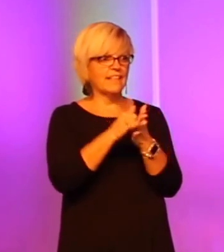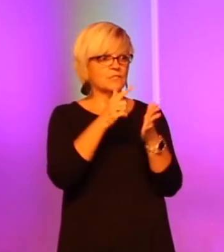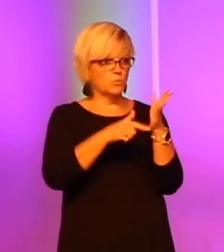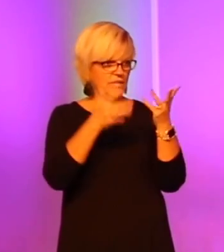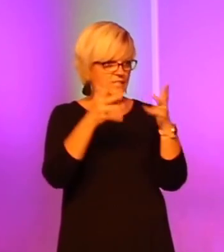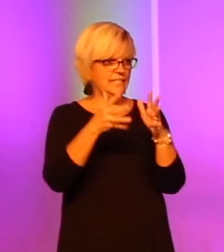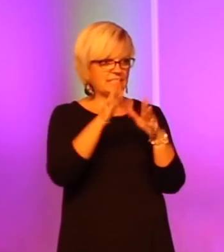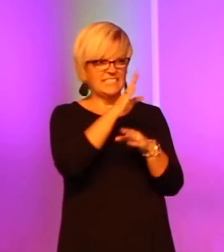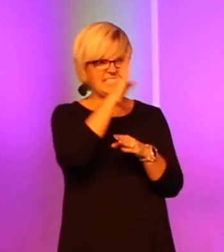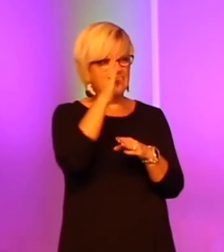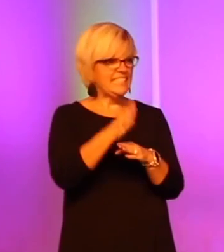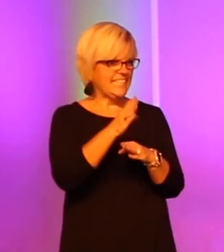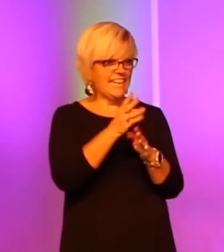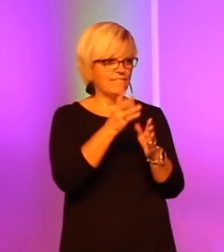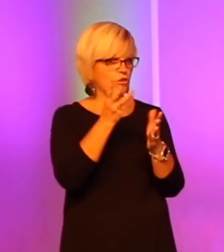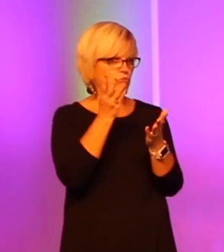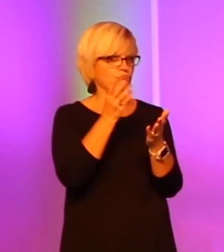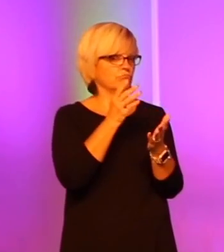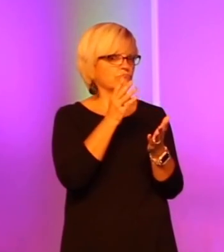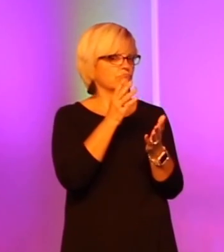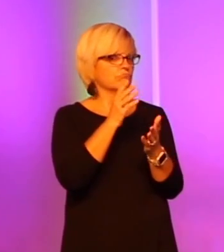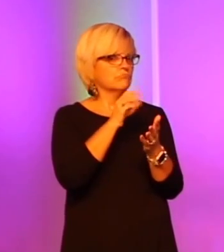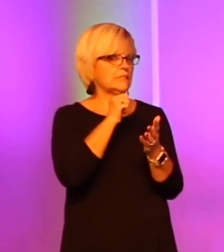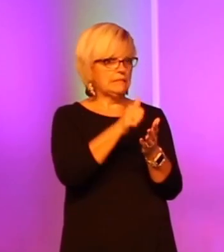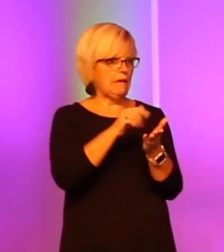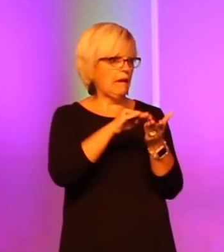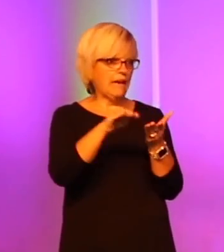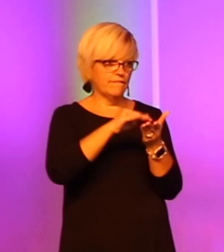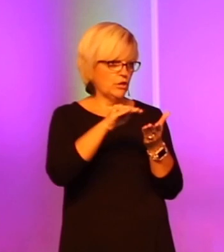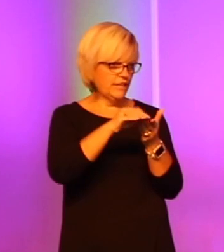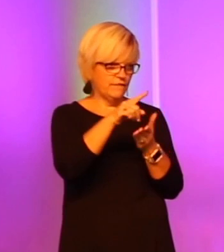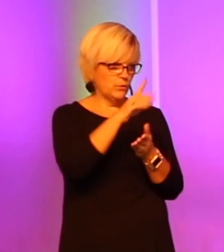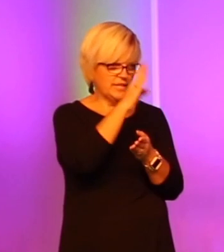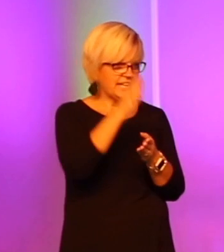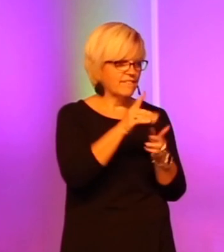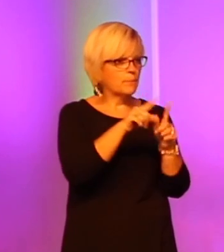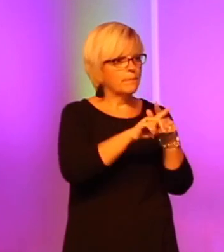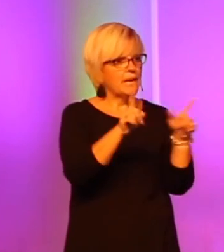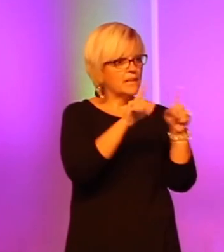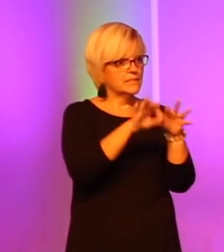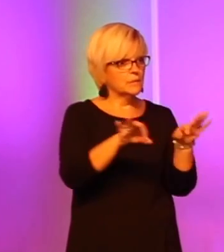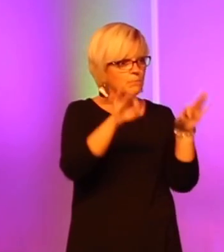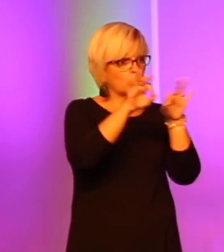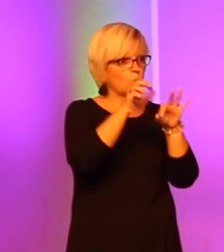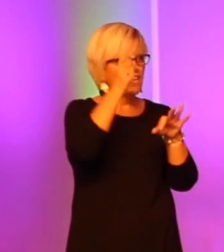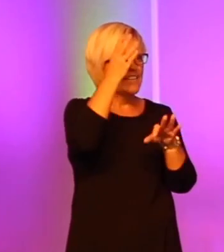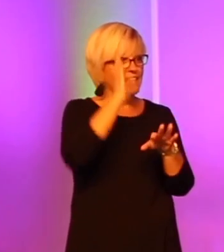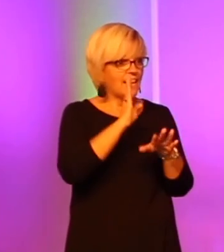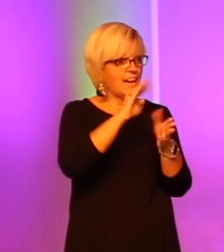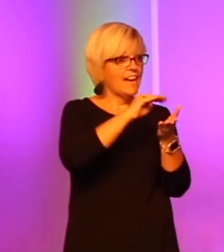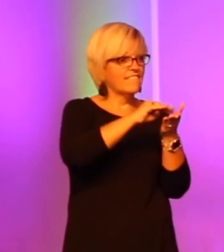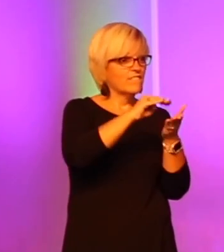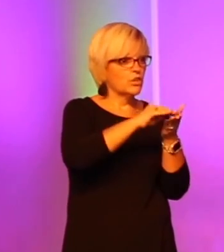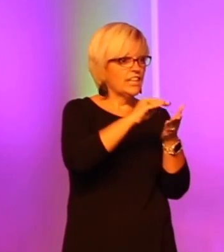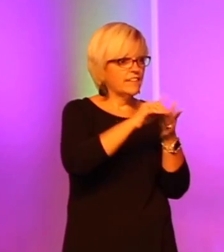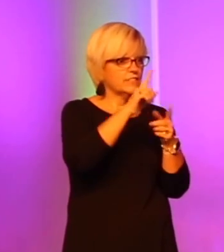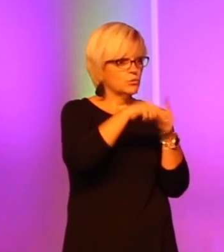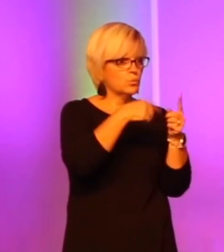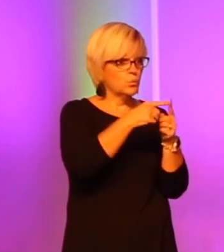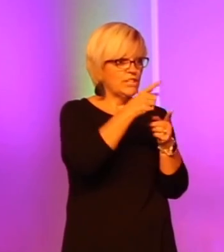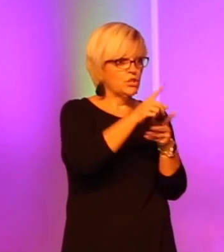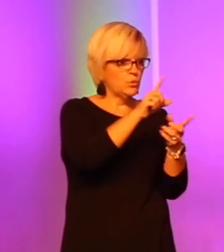never fails in doing that. The key is, listen closely, God forgives repentance,